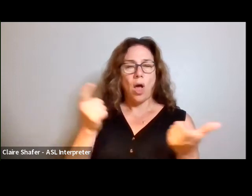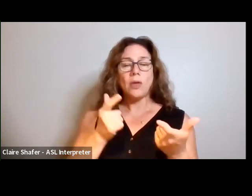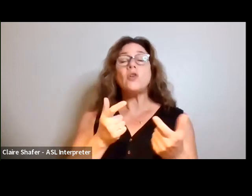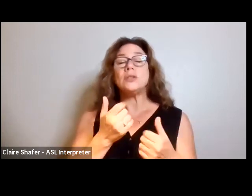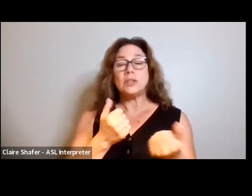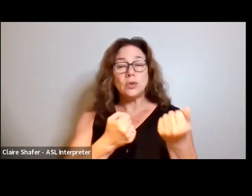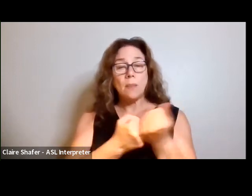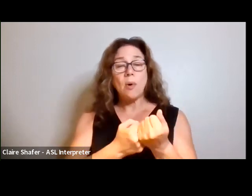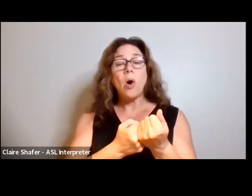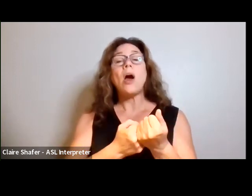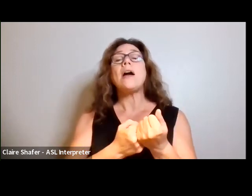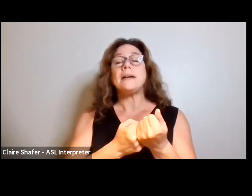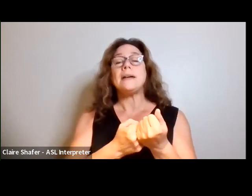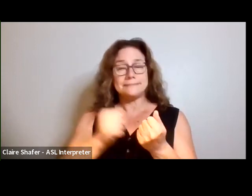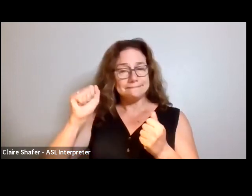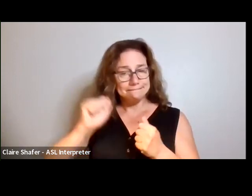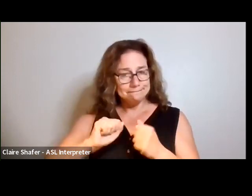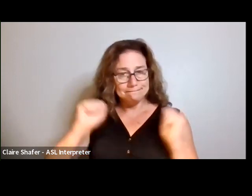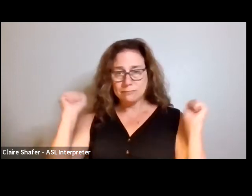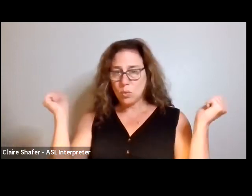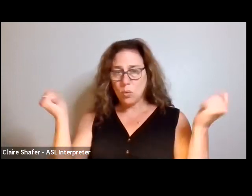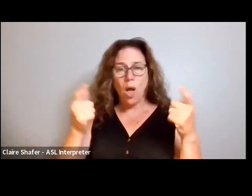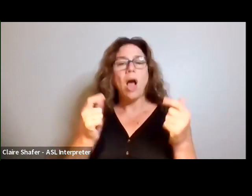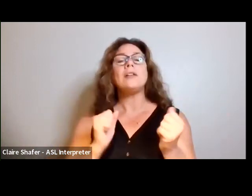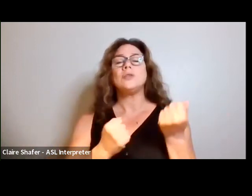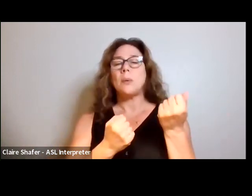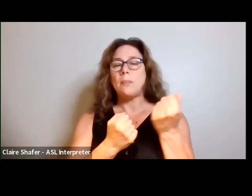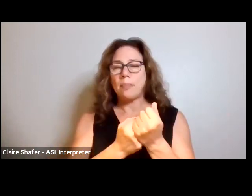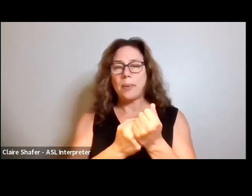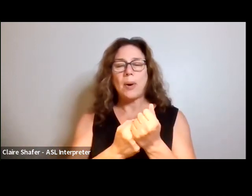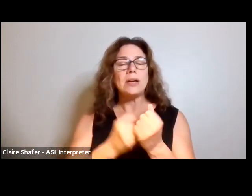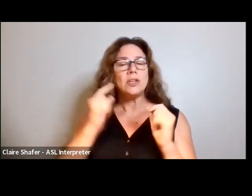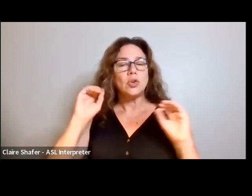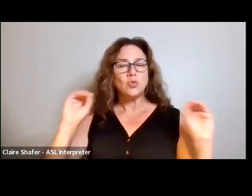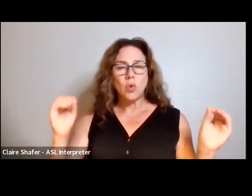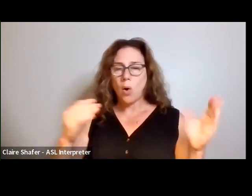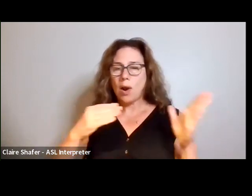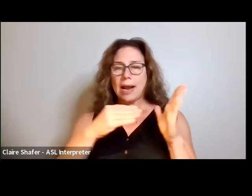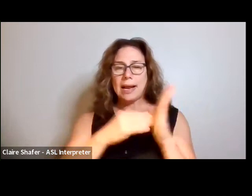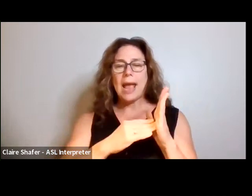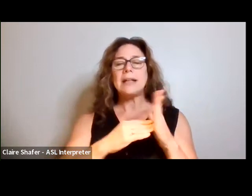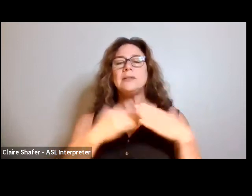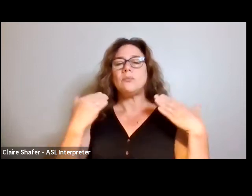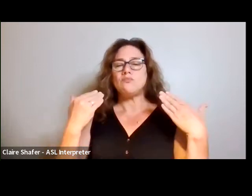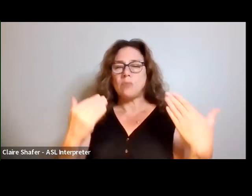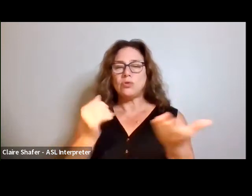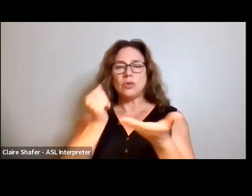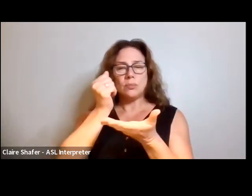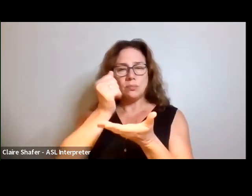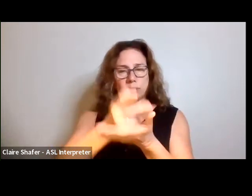aye. Aye. Any opposed? Hearing none, motion carried. We are now moving on